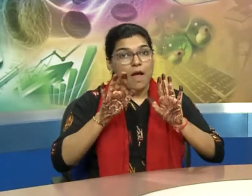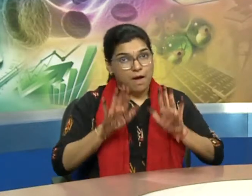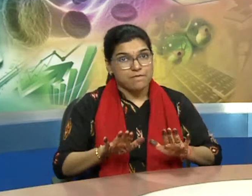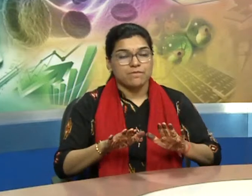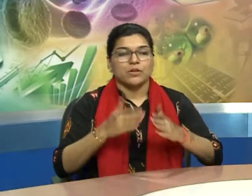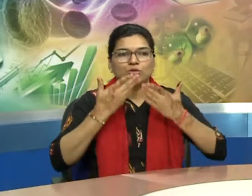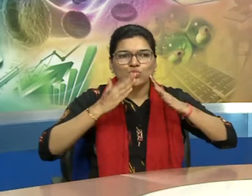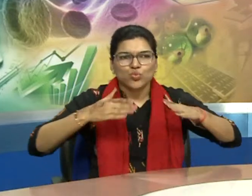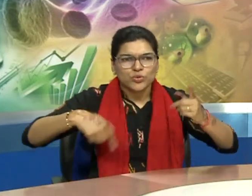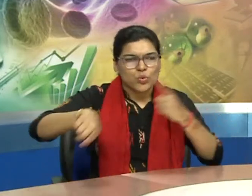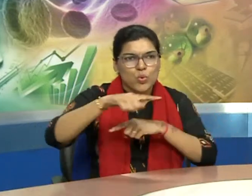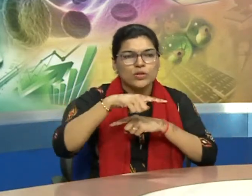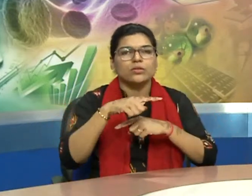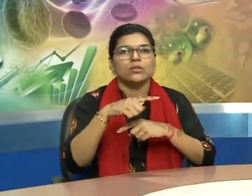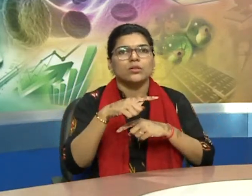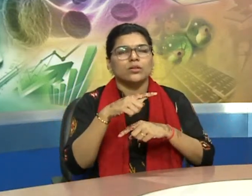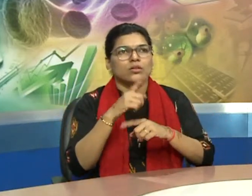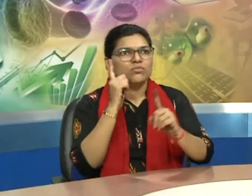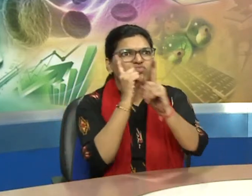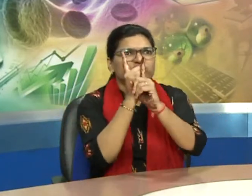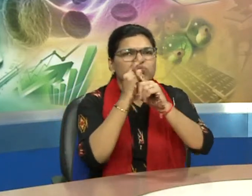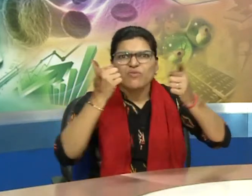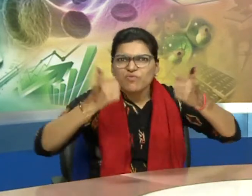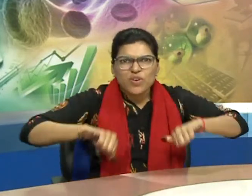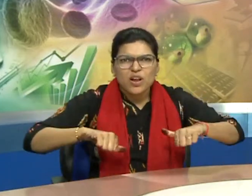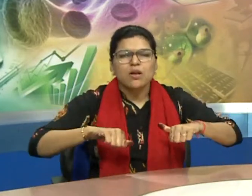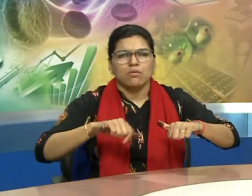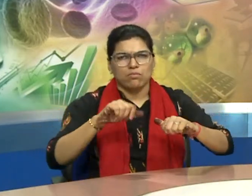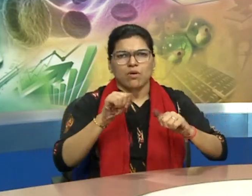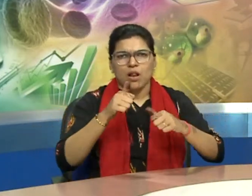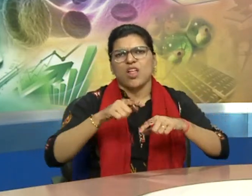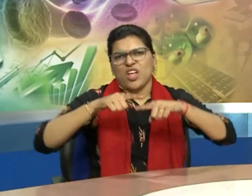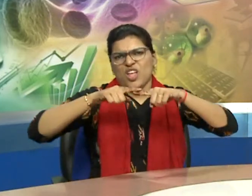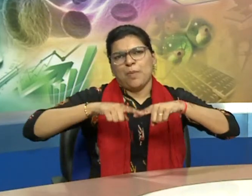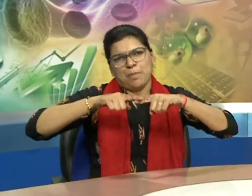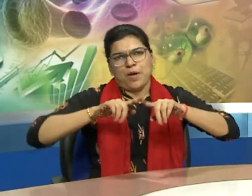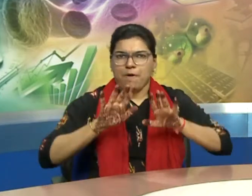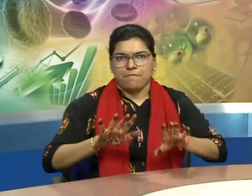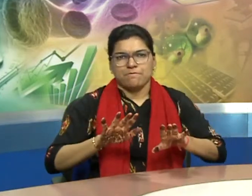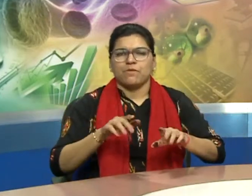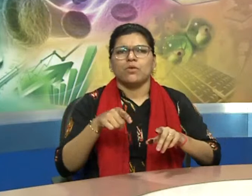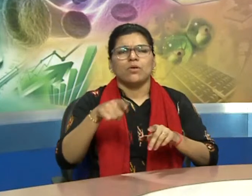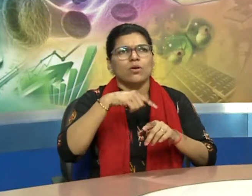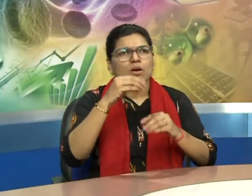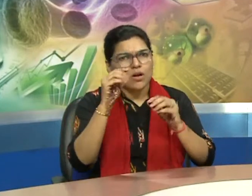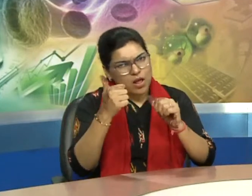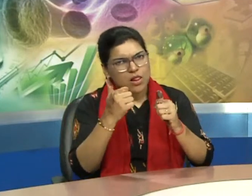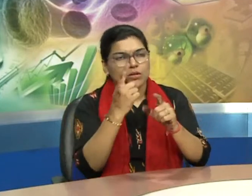However, the students have to depend on the college library